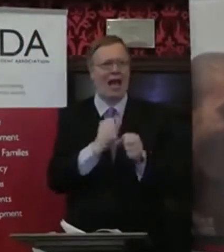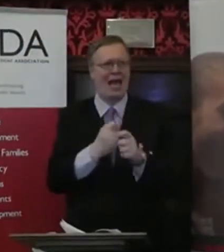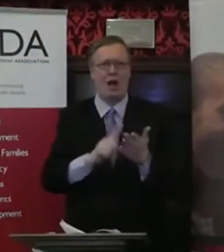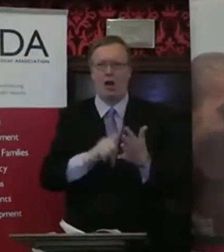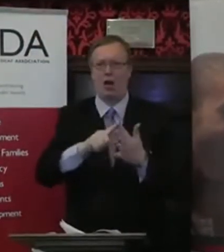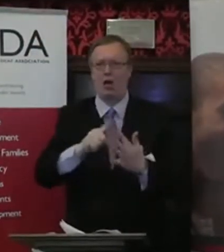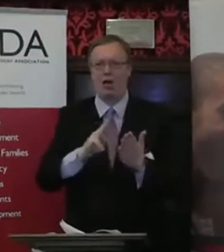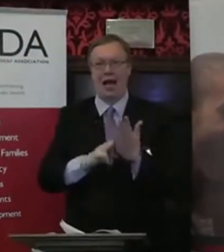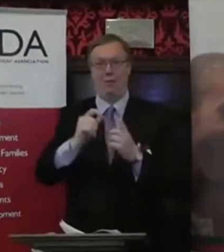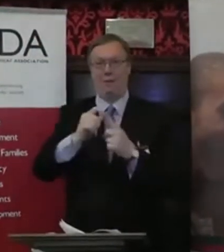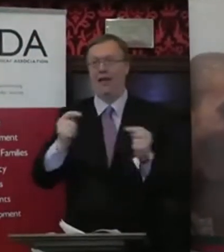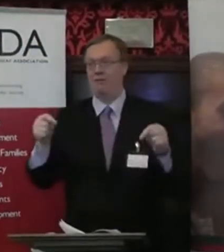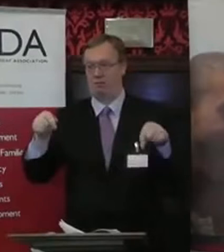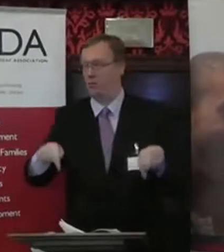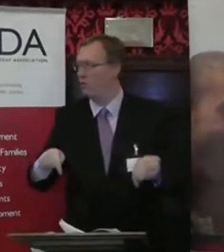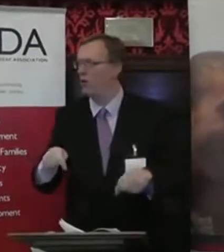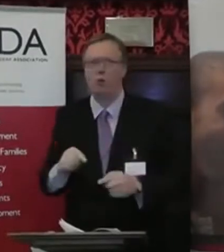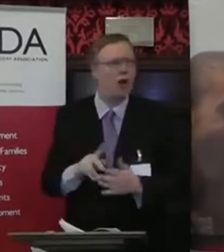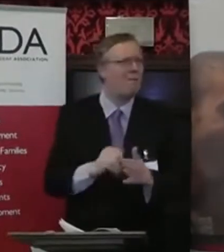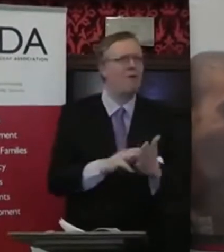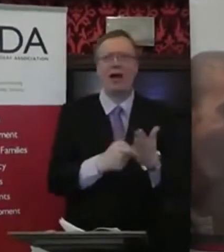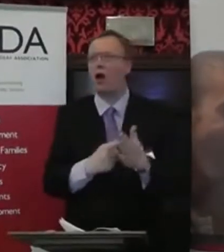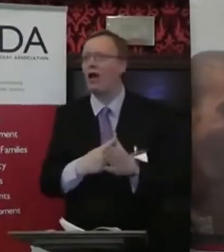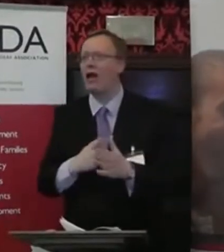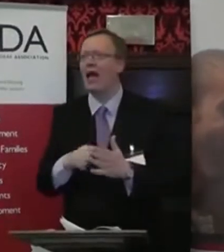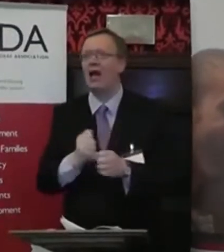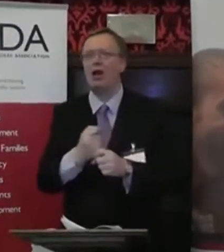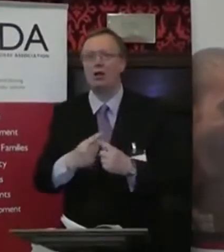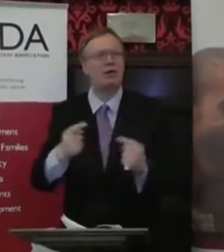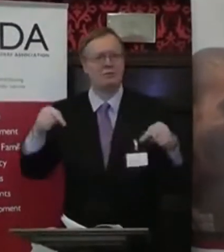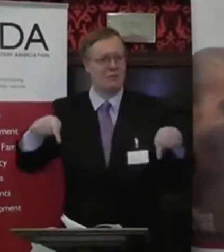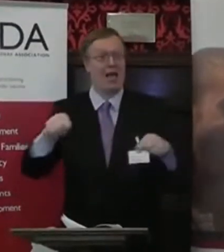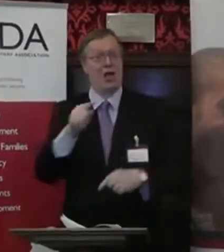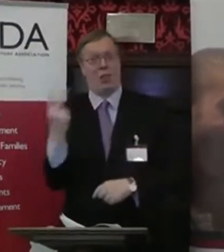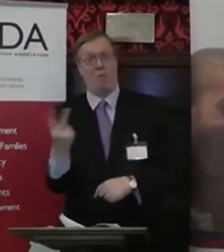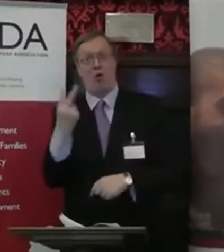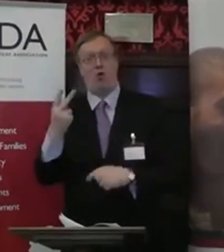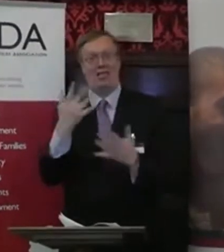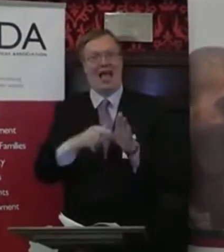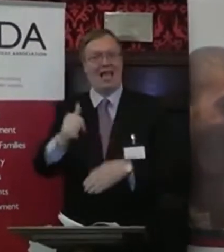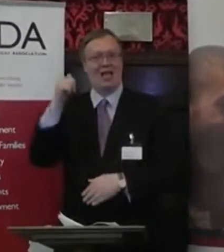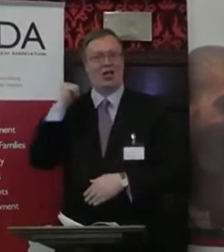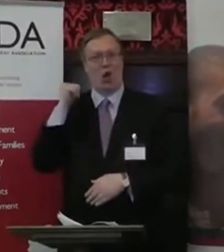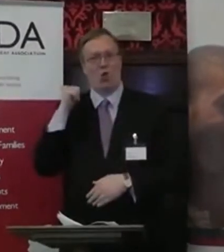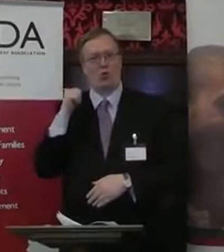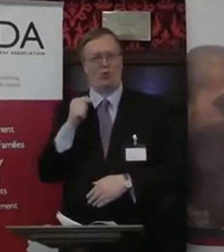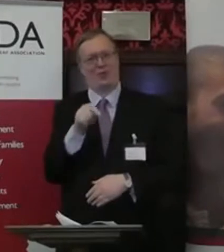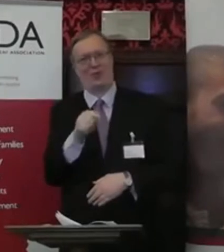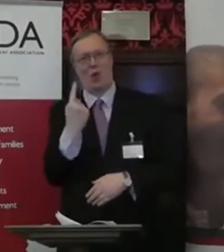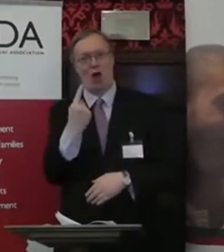Also, Maria Eagle MP is here somewhere. Where is she? Is she here? Both of us were